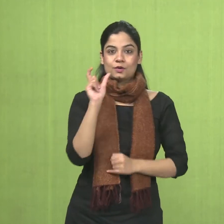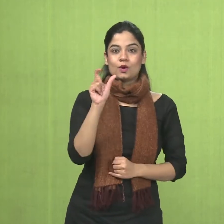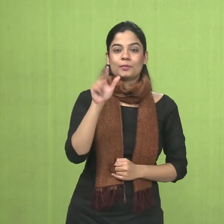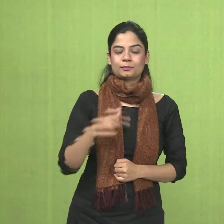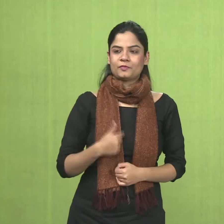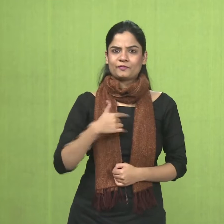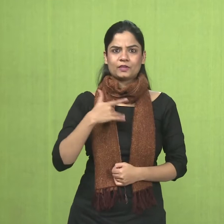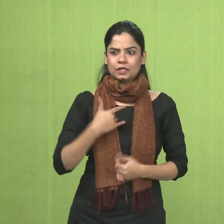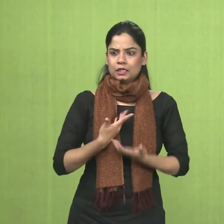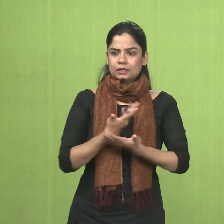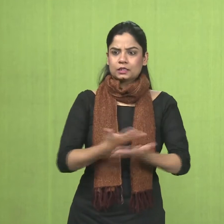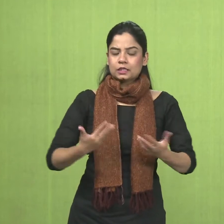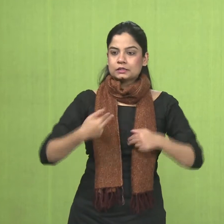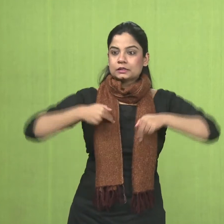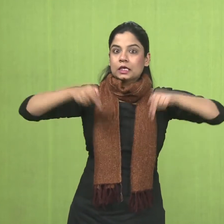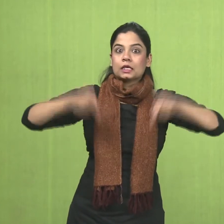That's called requirements.